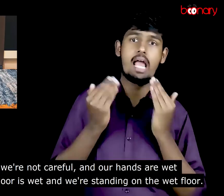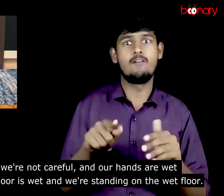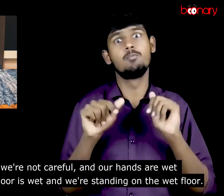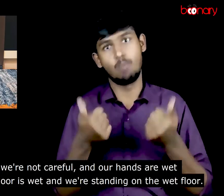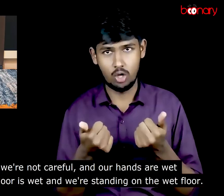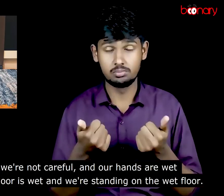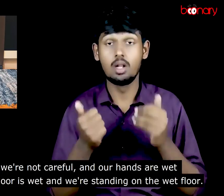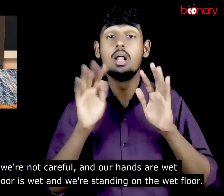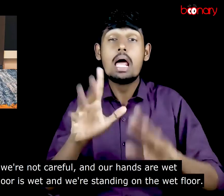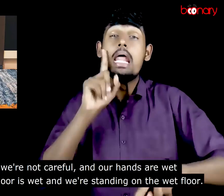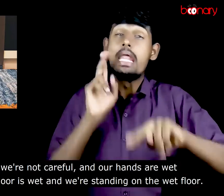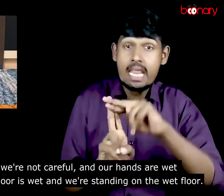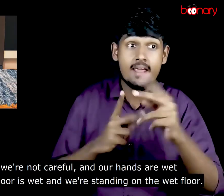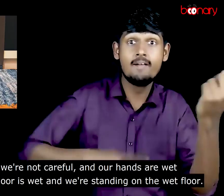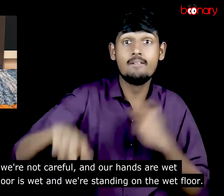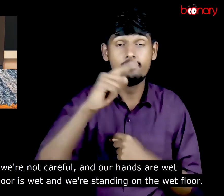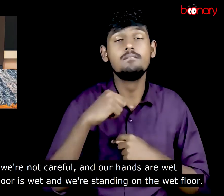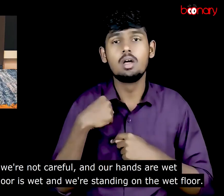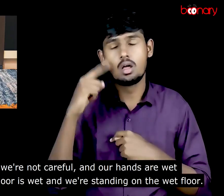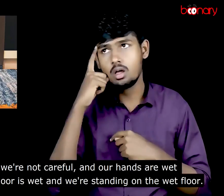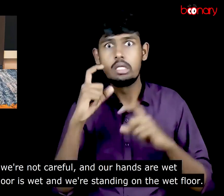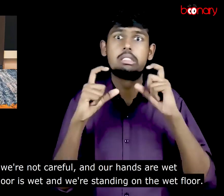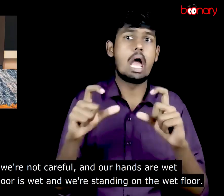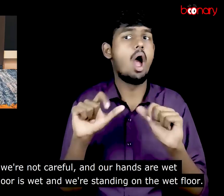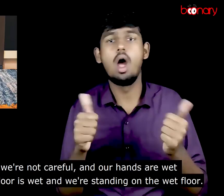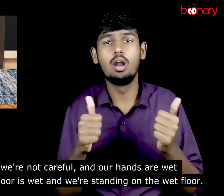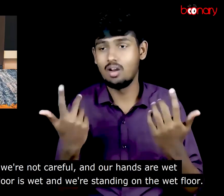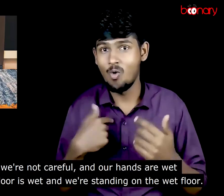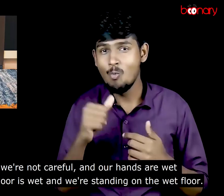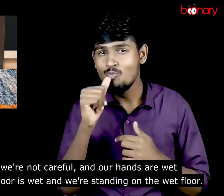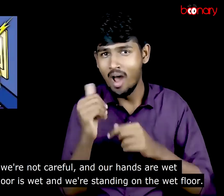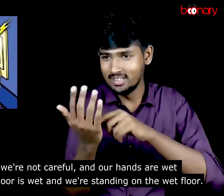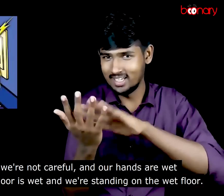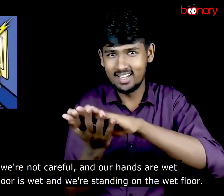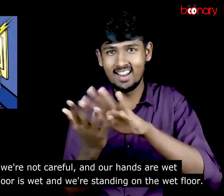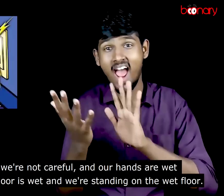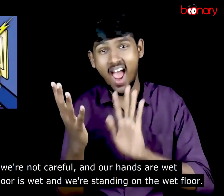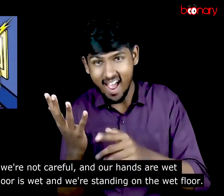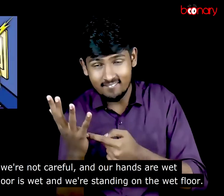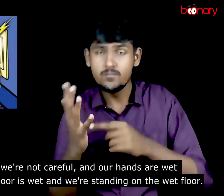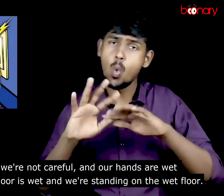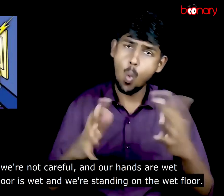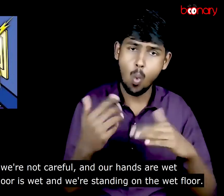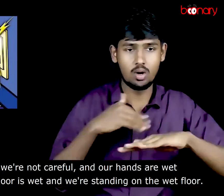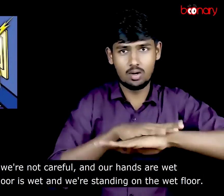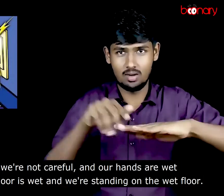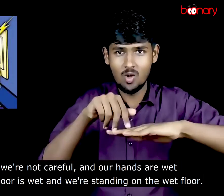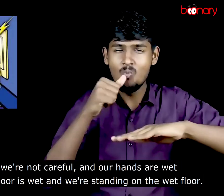But in case if we are not careful and our hands are wet, or maybe